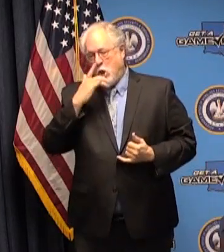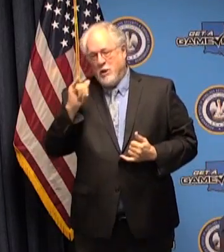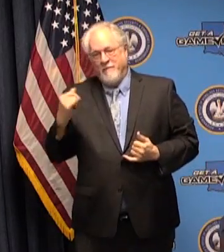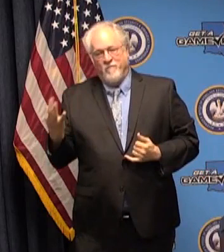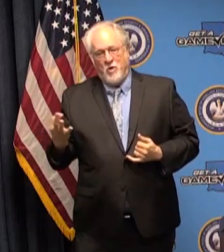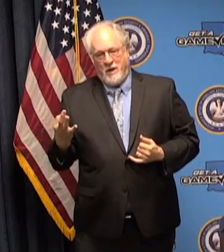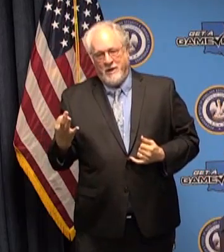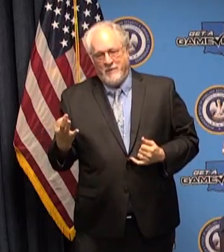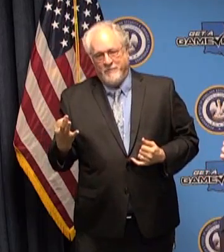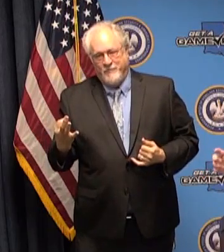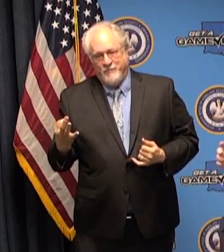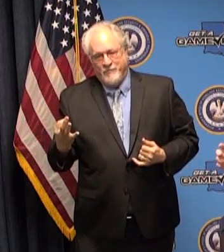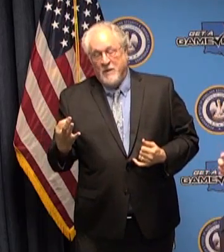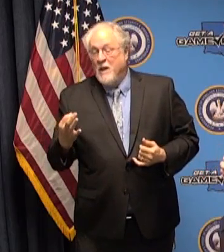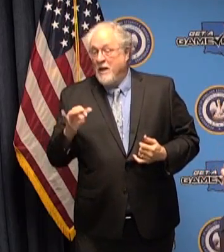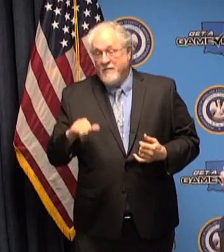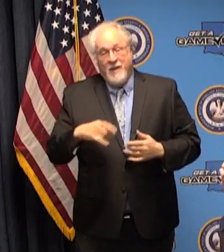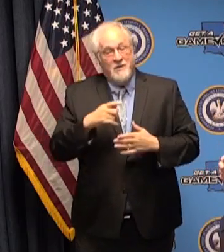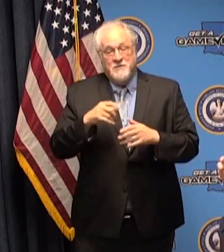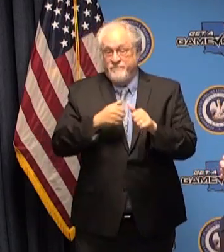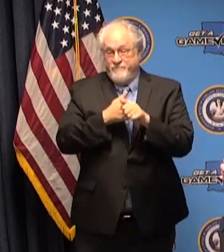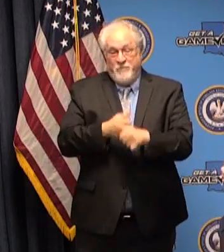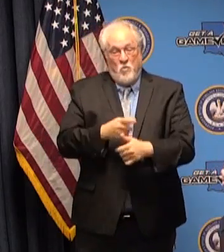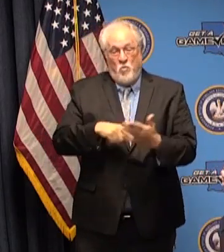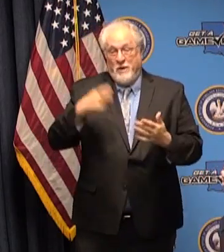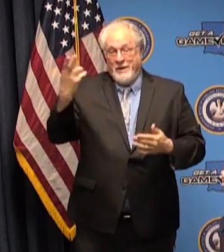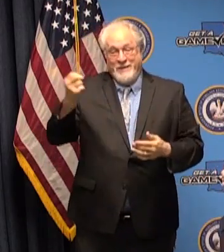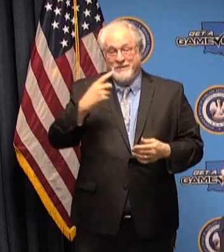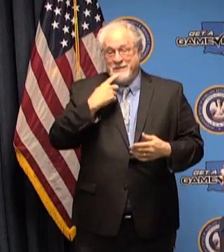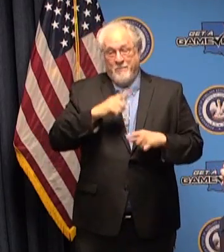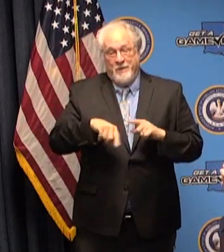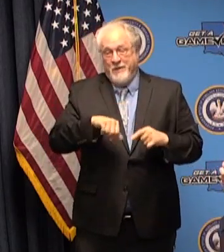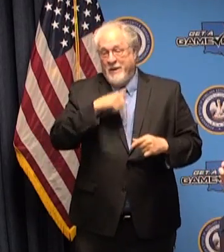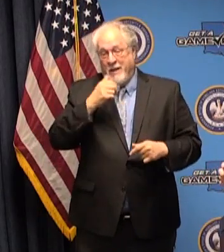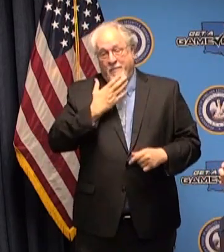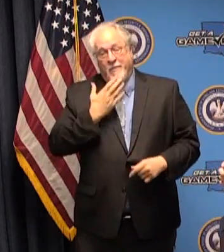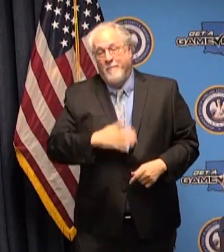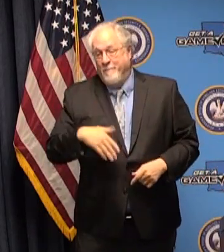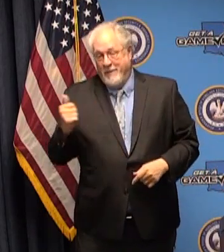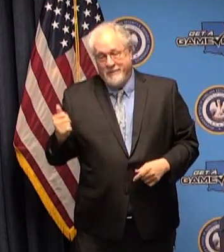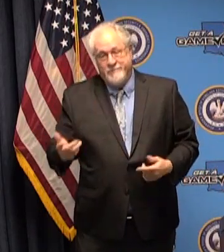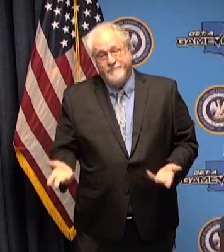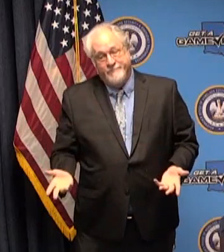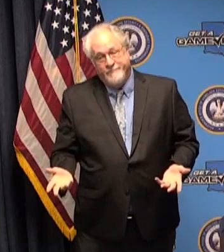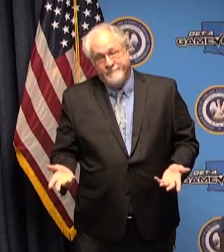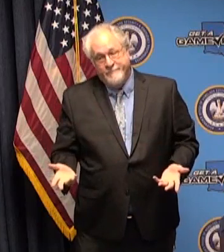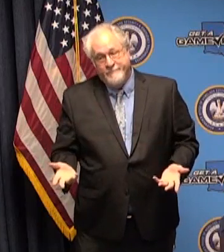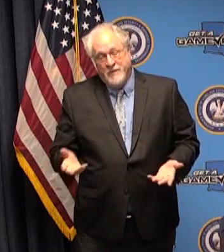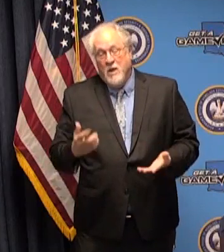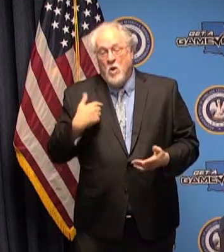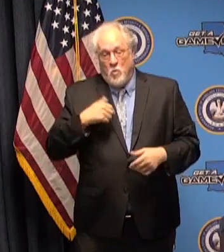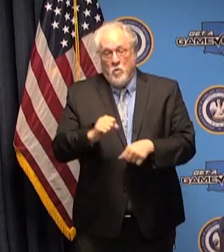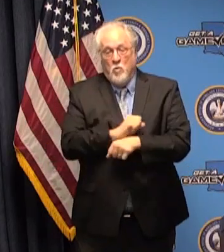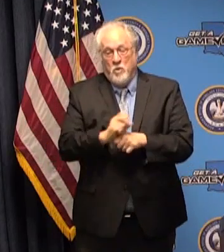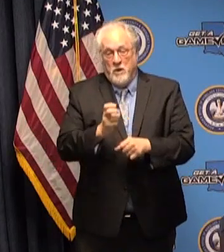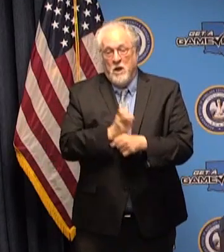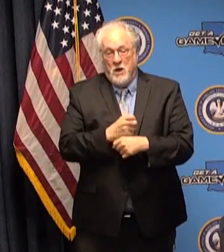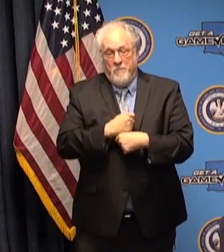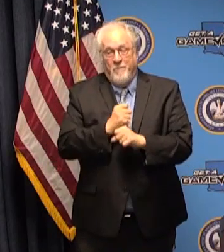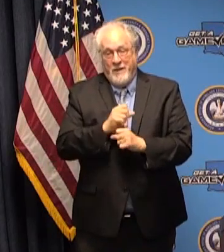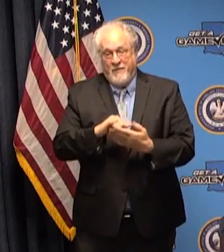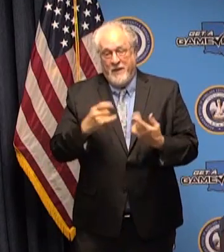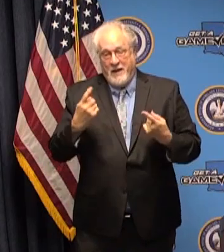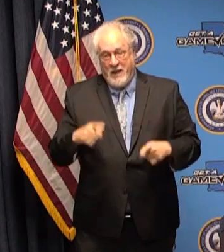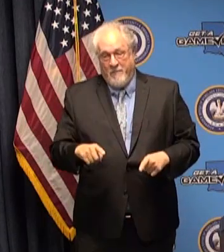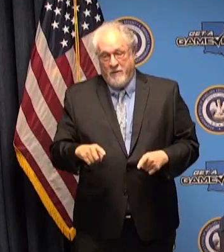like Friday. That is consistent with what he said. It's just not the best possible case. But we're working really hard to make that